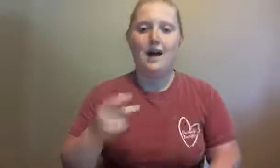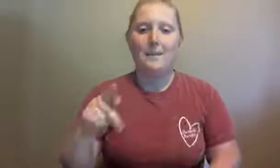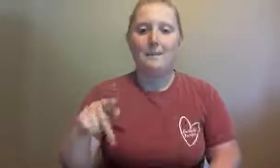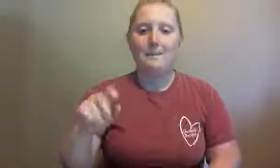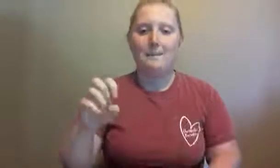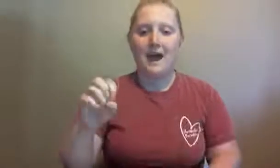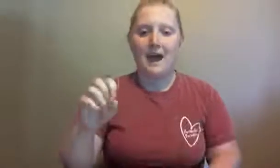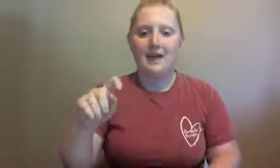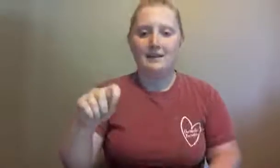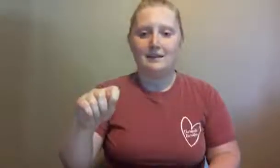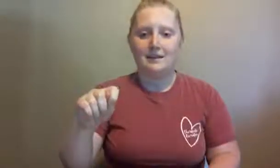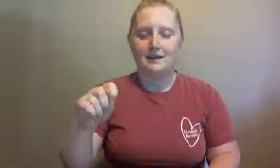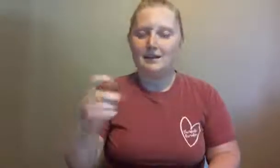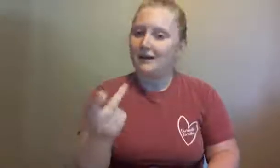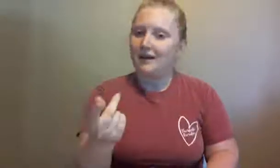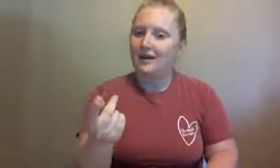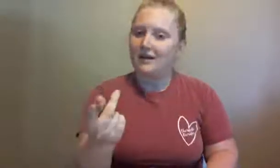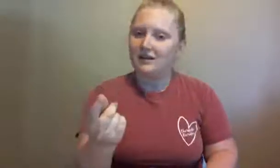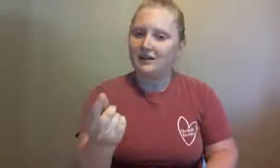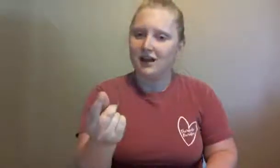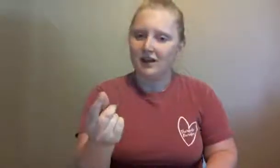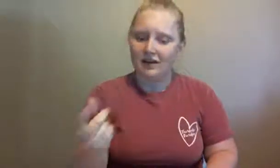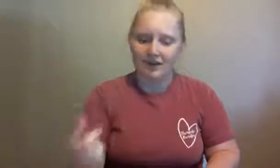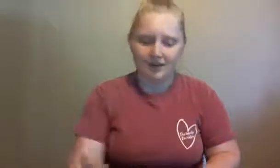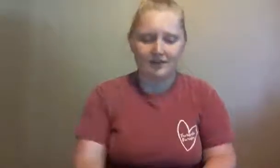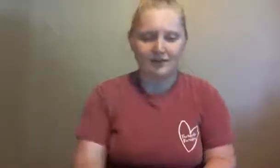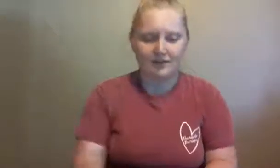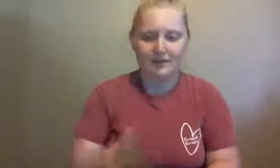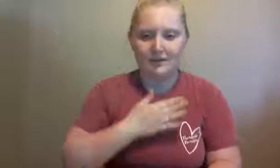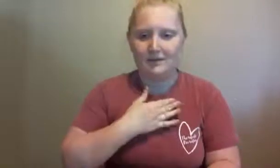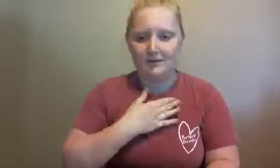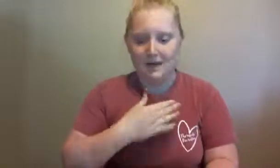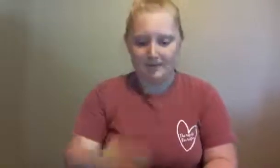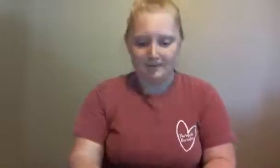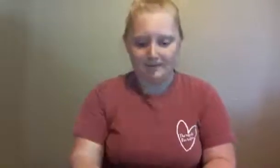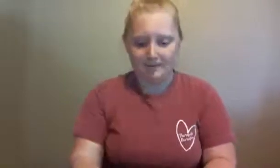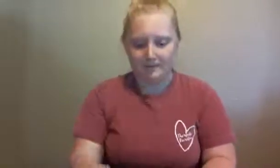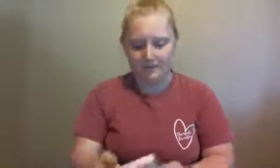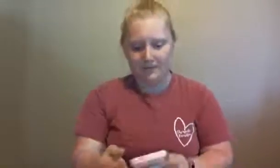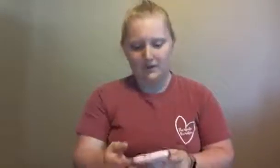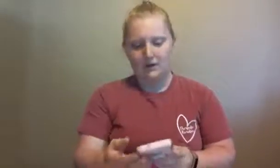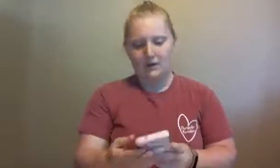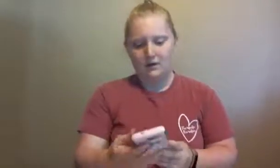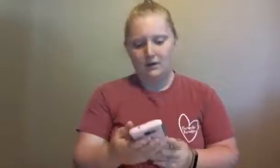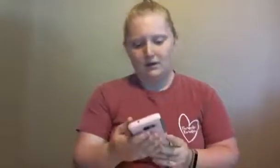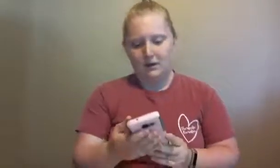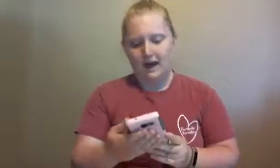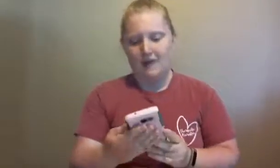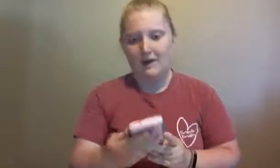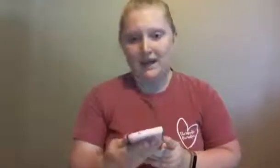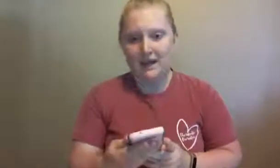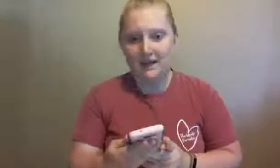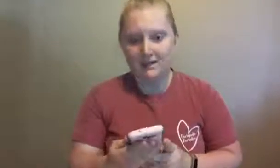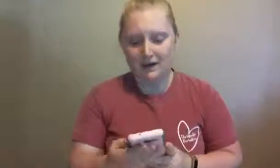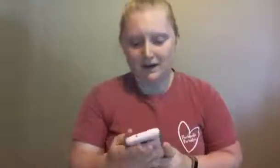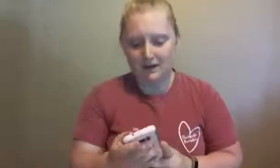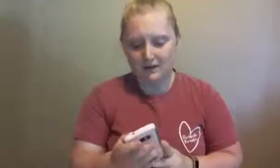a pet dog. Me. Okay, ready? We're gonna